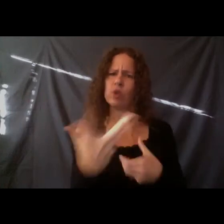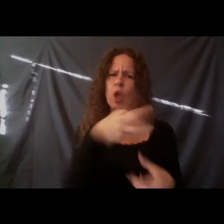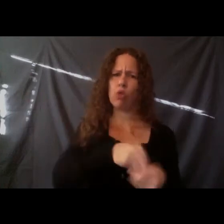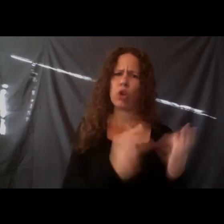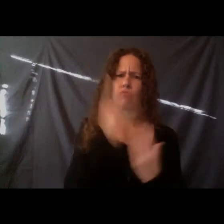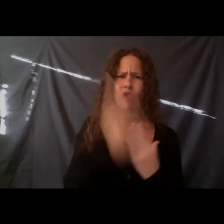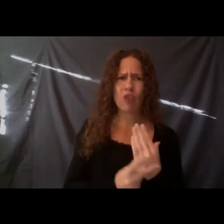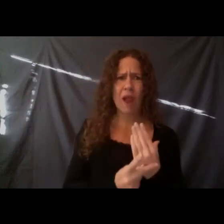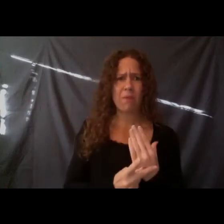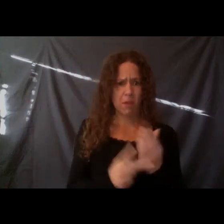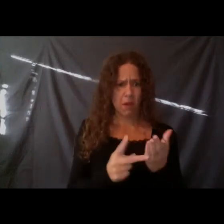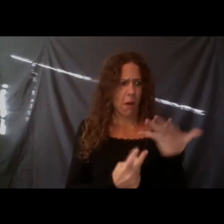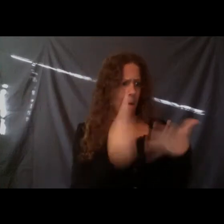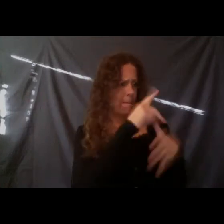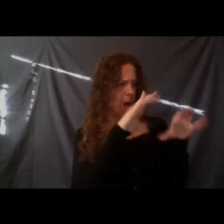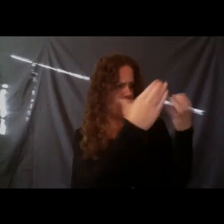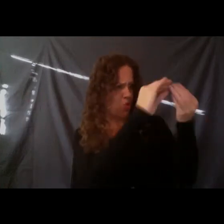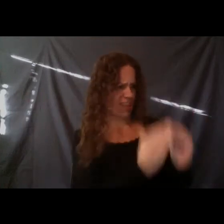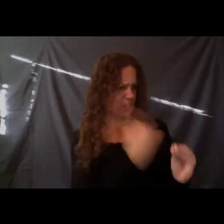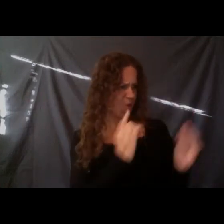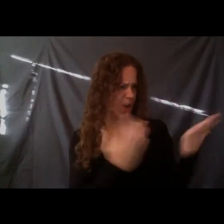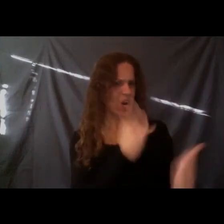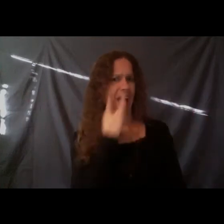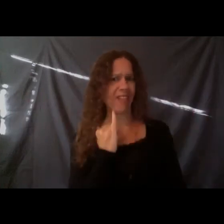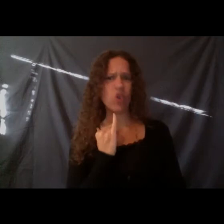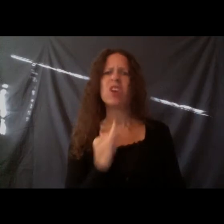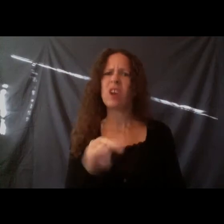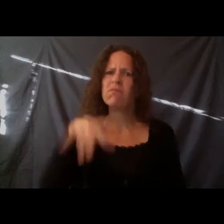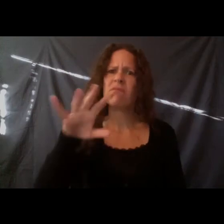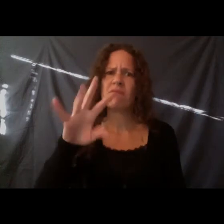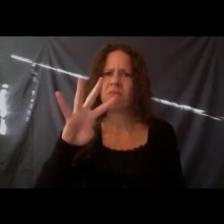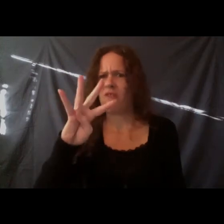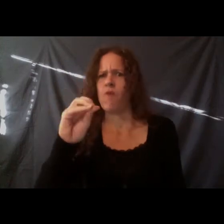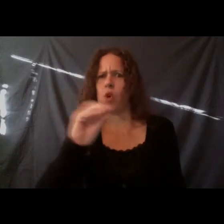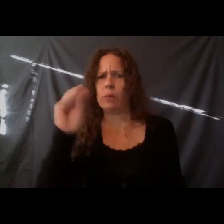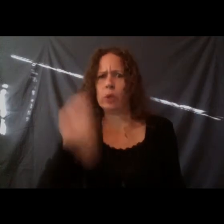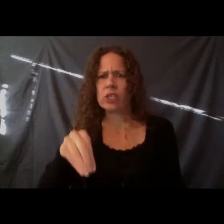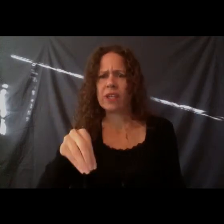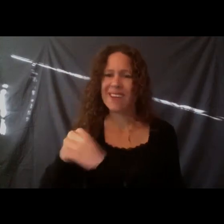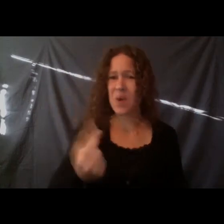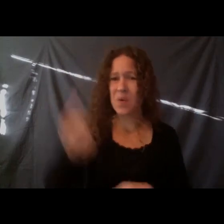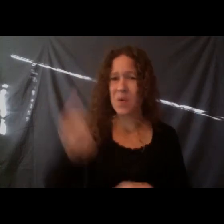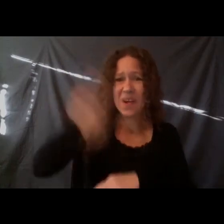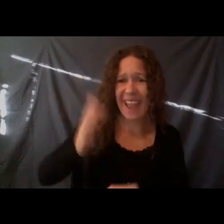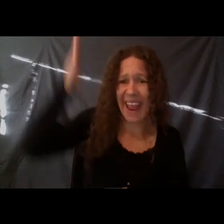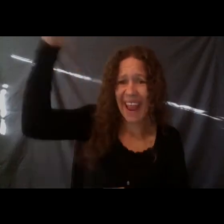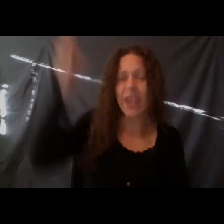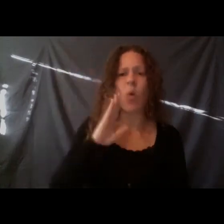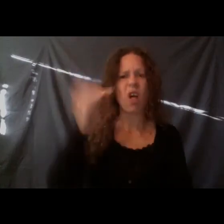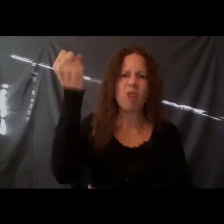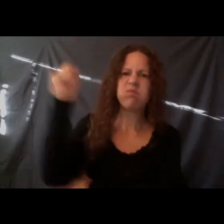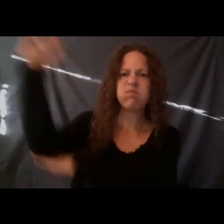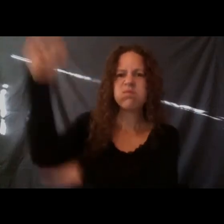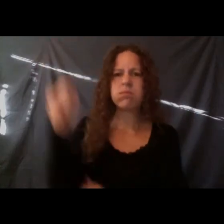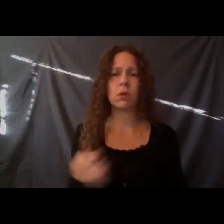population here in California. And, you know, one of these days, Latinos are going to have an uprising, and they're going to say, you know what, you always say mañana,